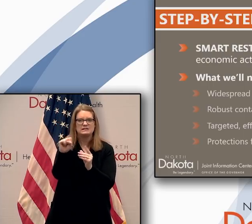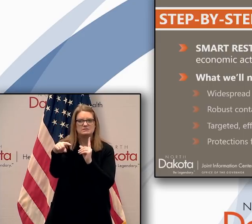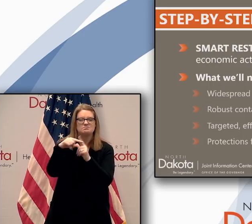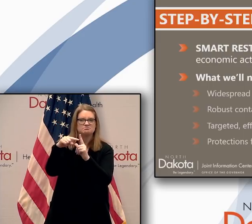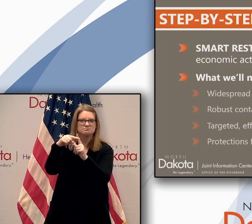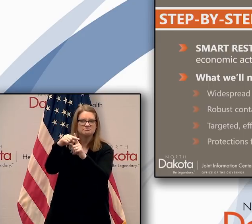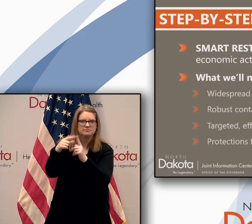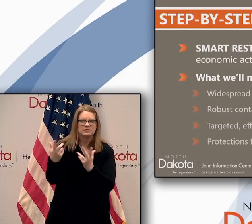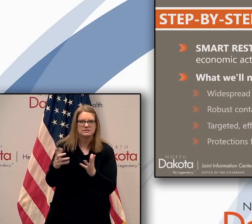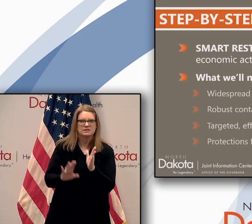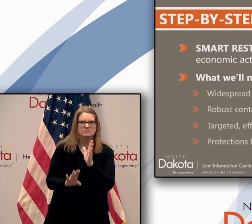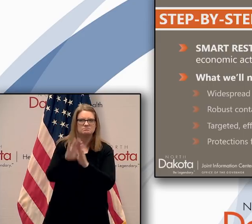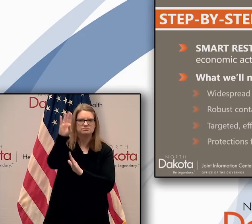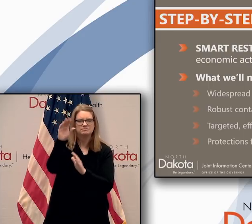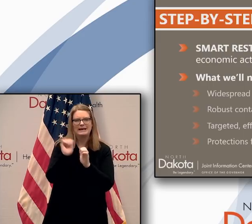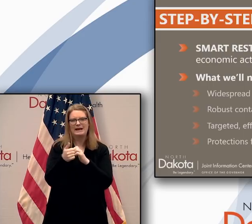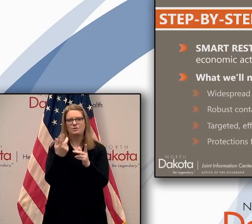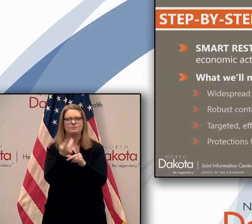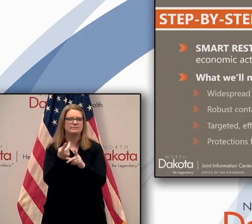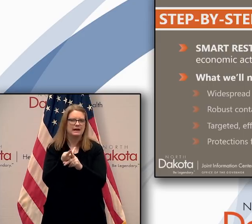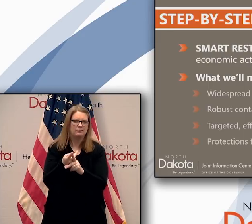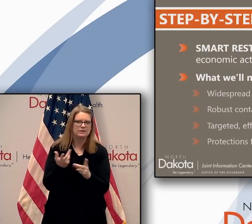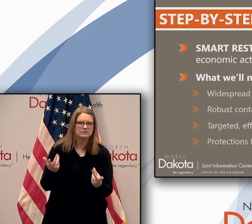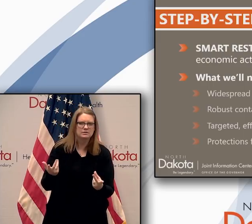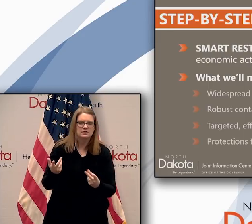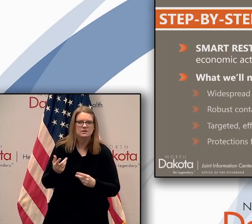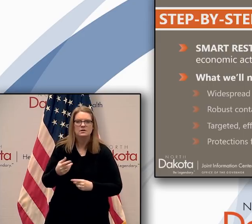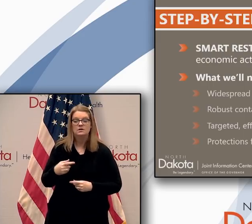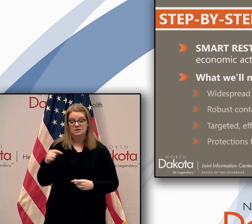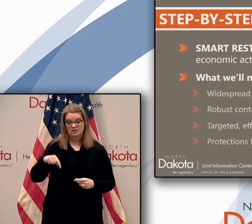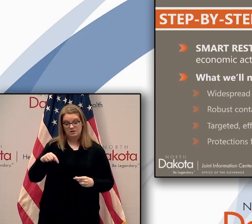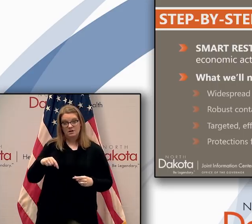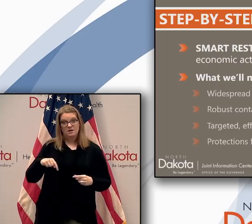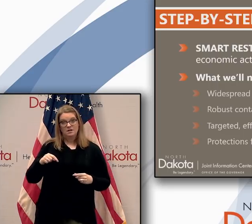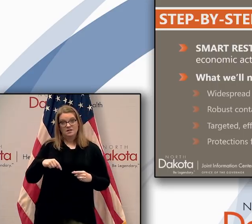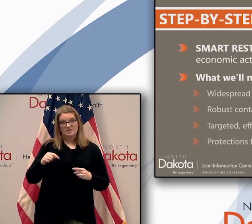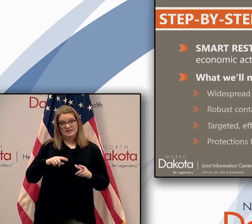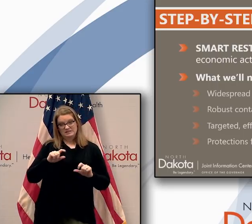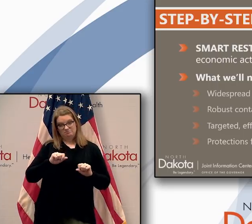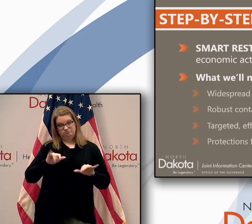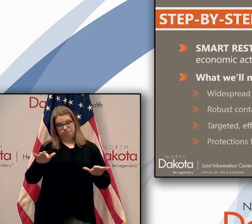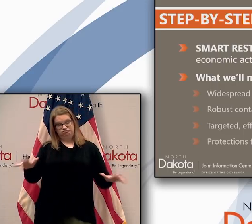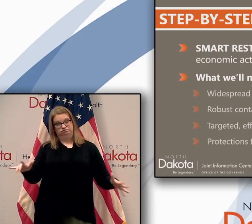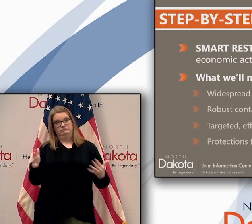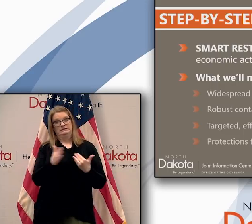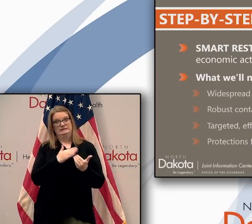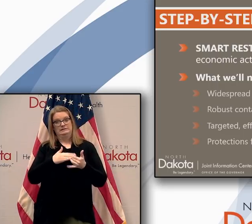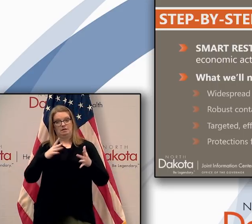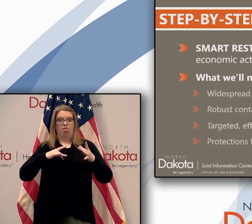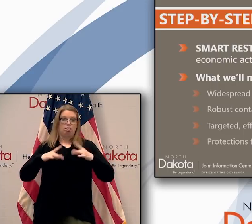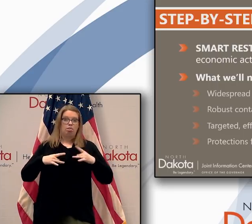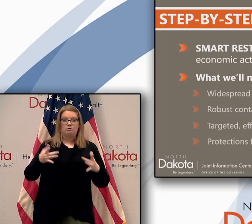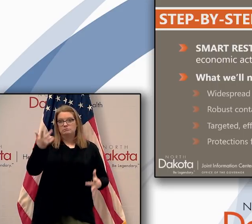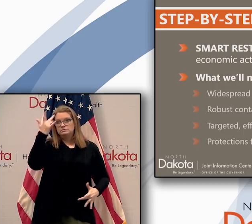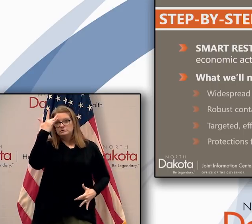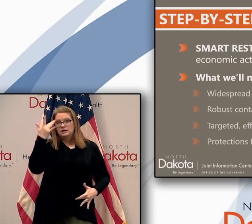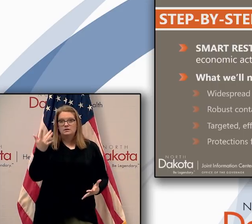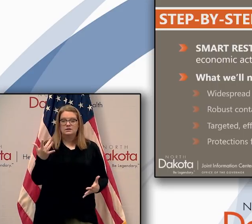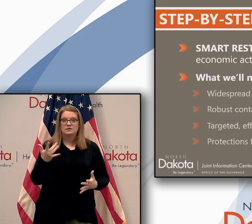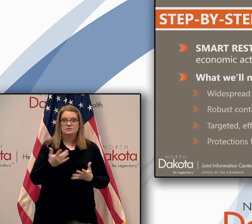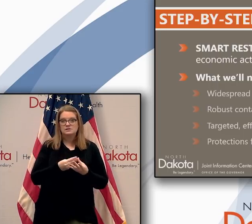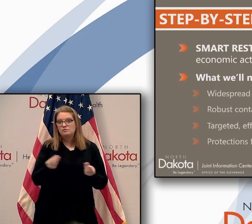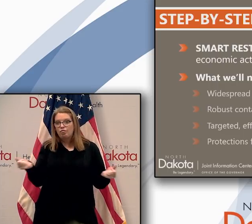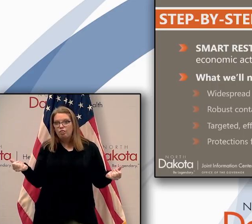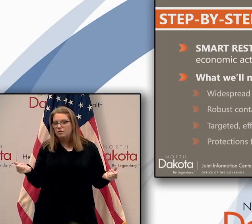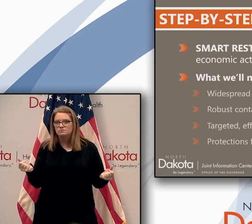about that again, historically, when you've got something this contagious, it doesn't just go away. It can come back, and we have